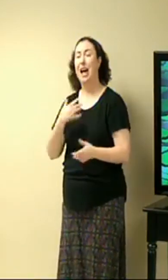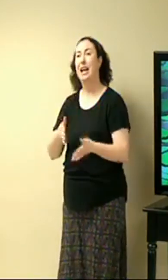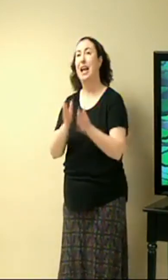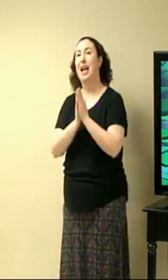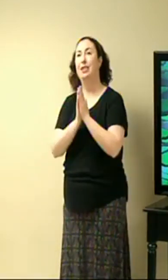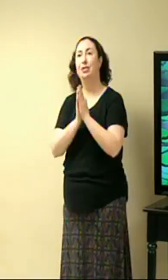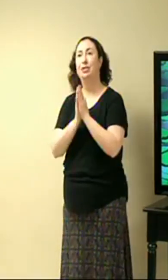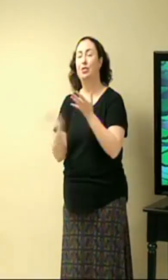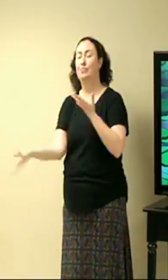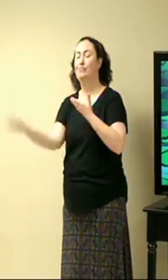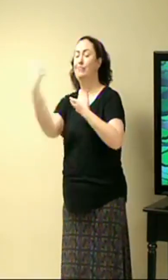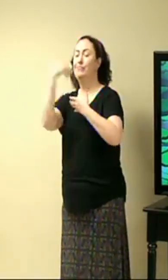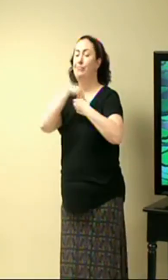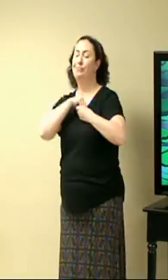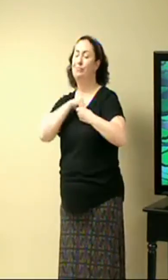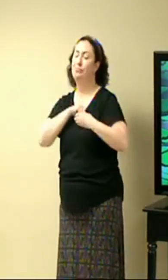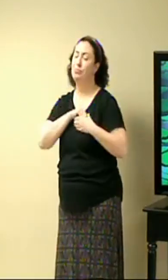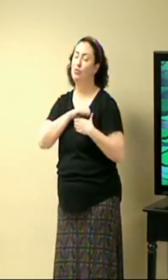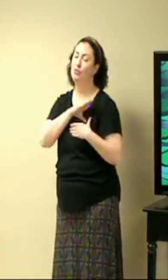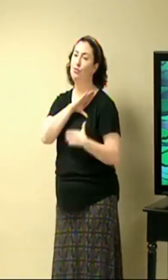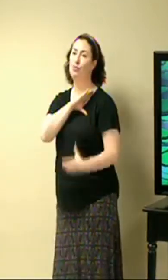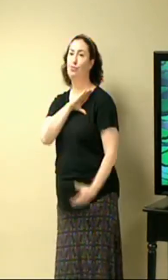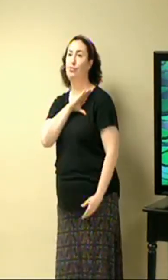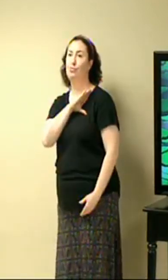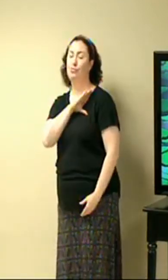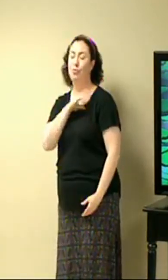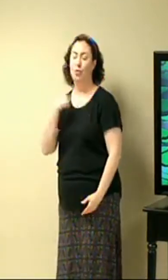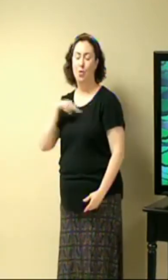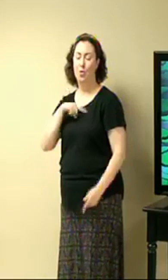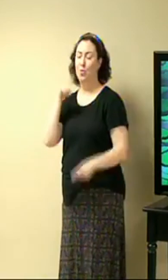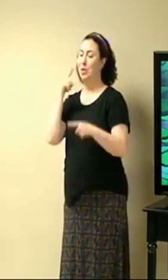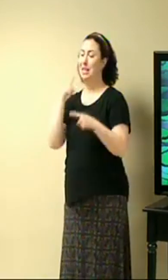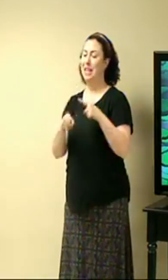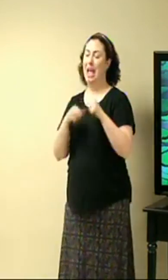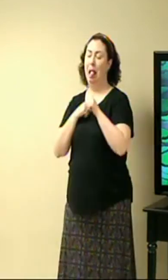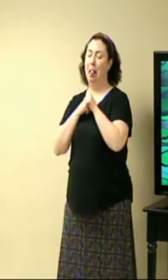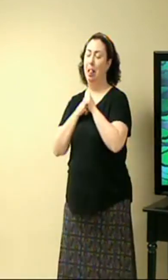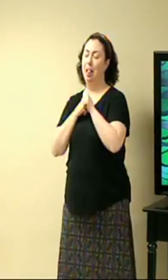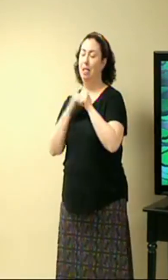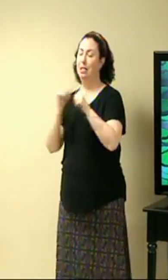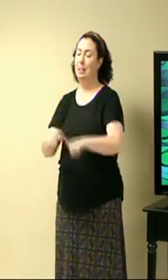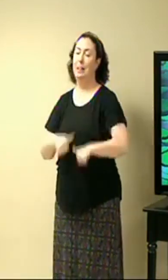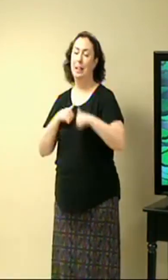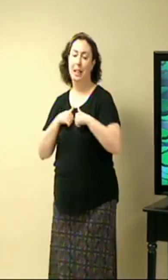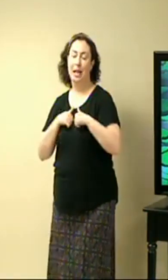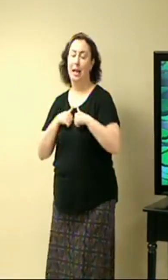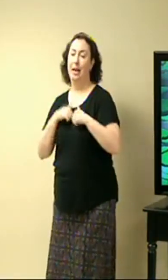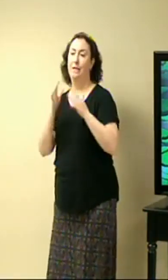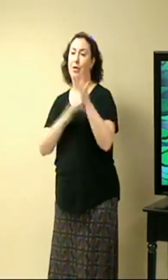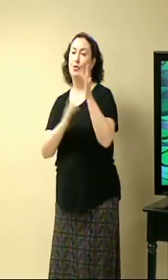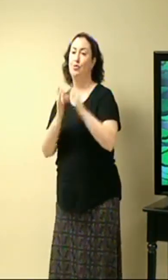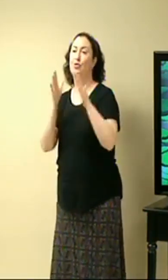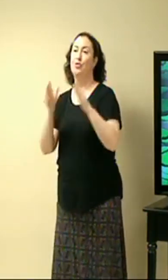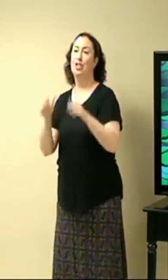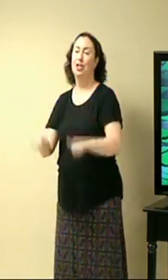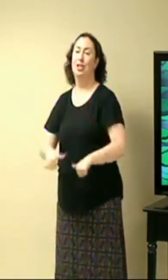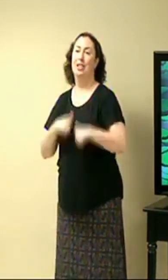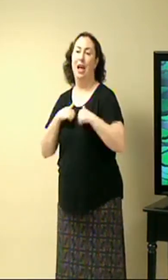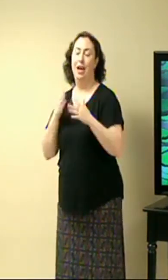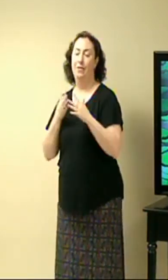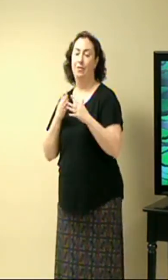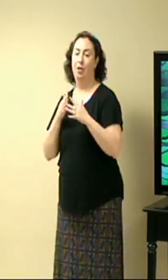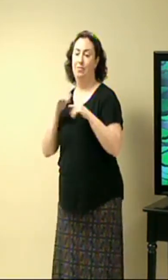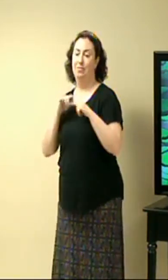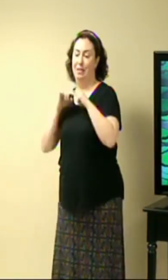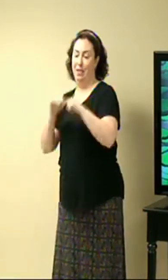people. We cannot live the Christian life in our own strength or in our own power. We need you to fill us. We need you to fill us with